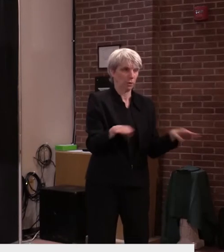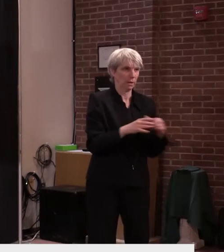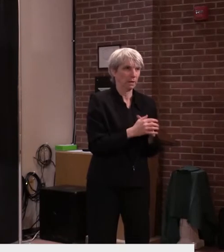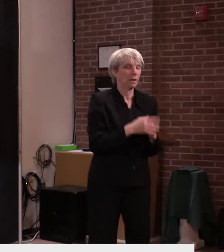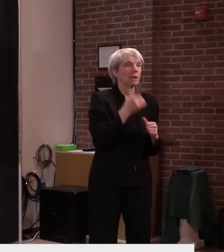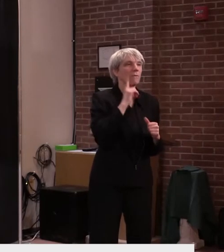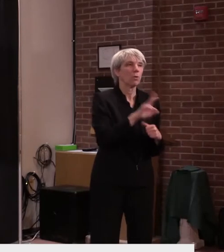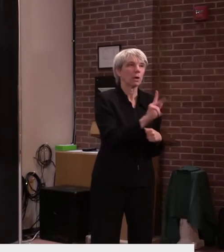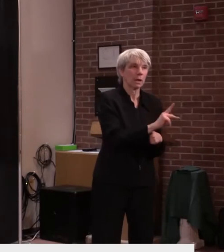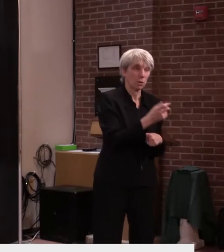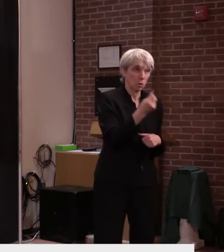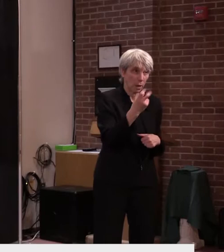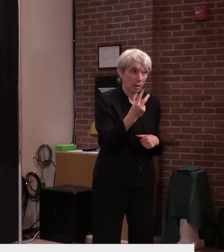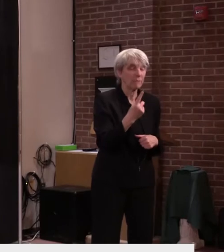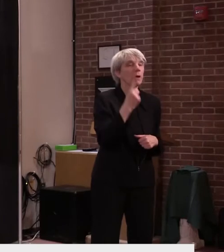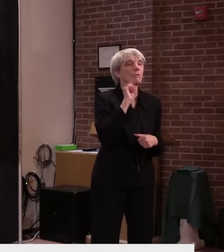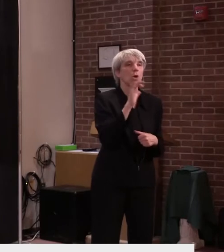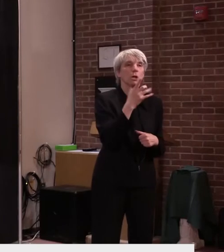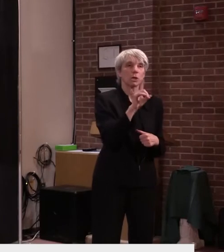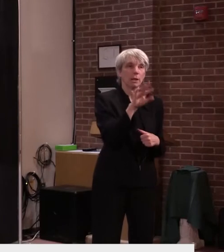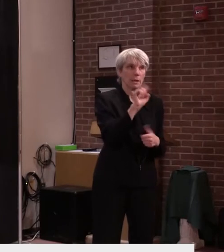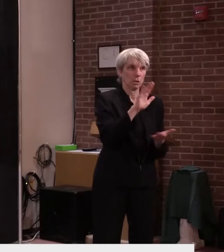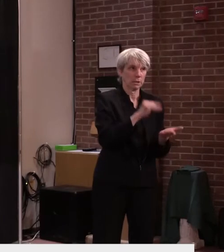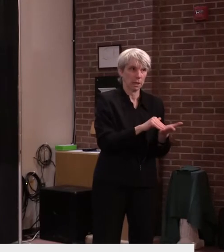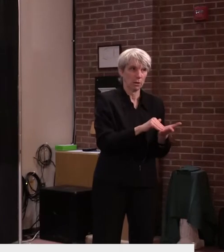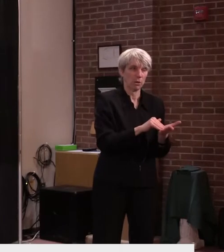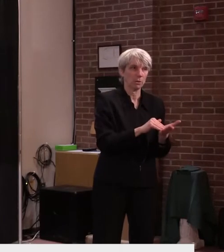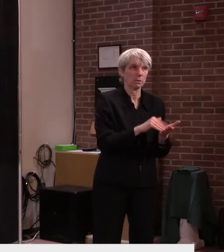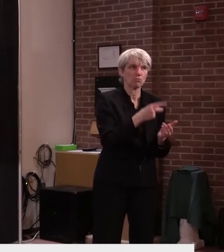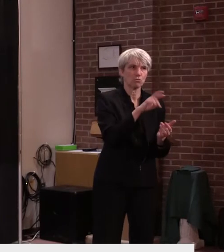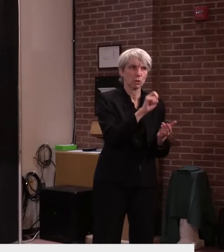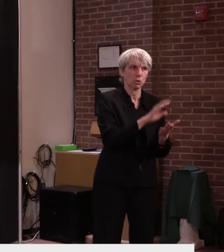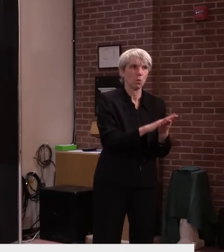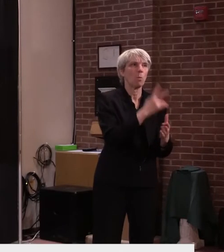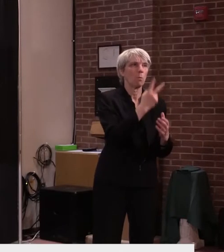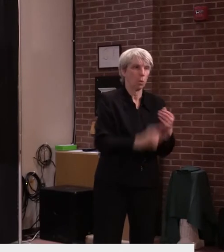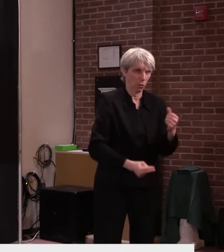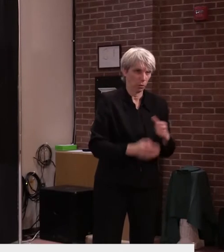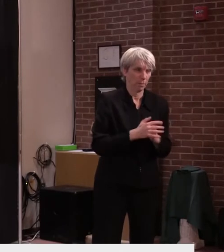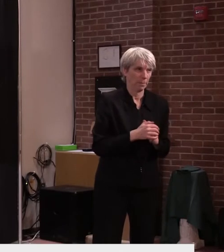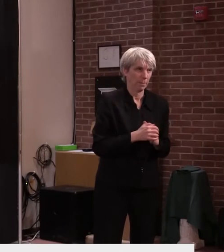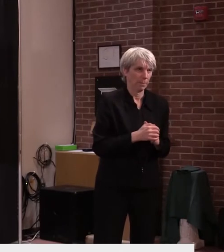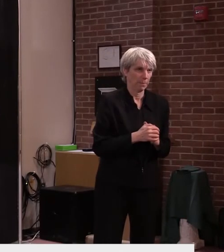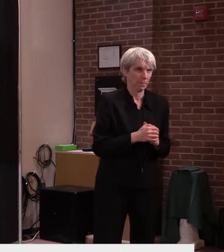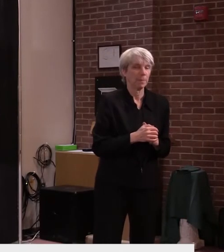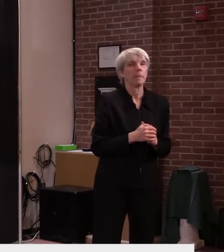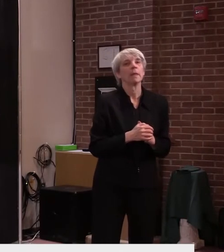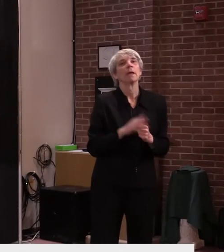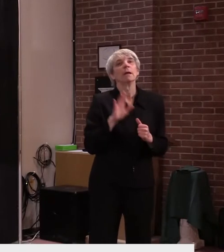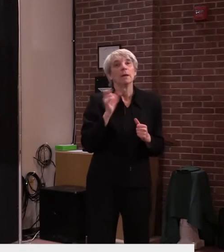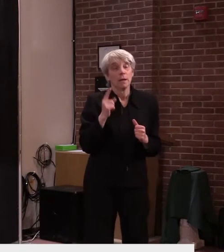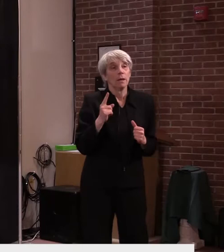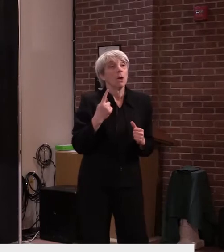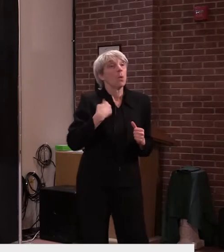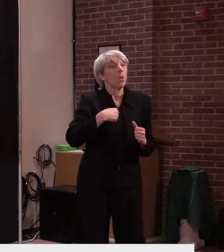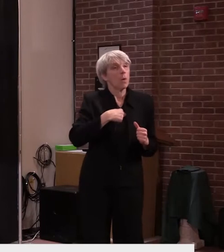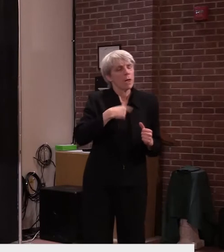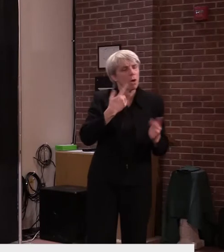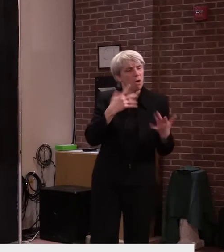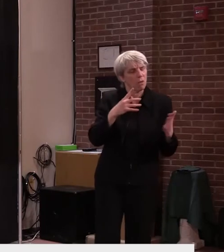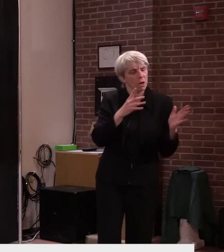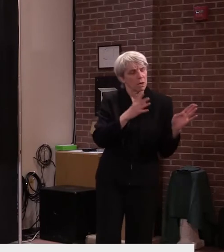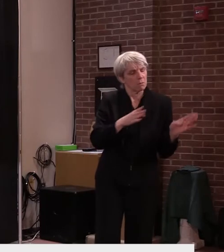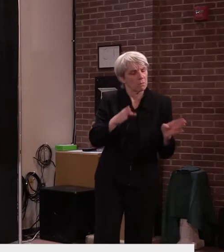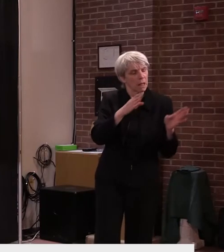childcare settings. These recommendations of note were discussed even prior to Omicron coming, as we knew